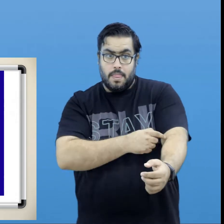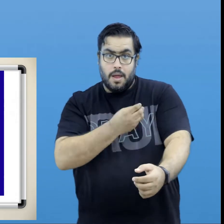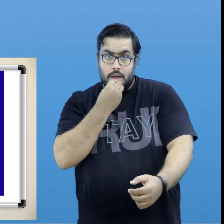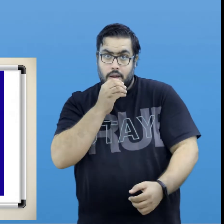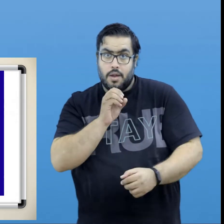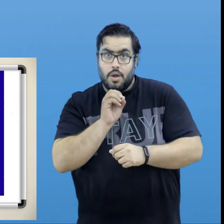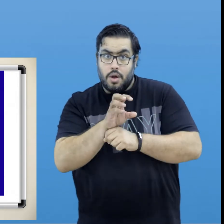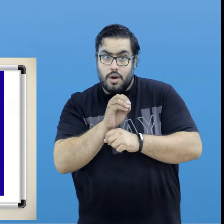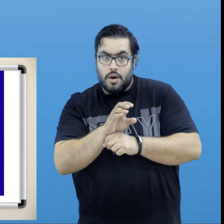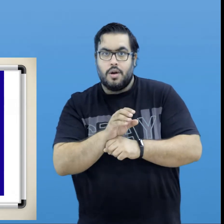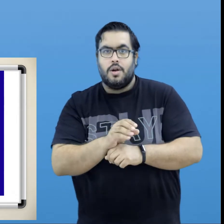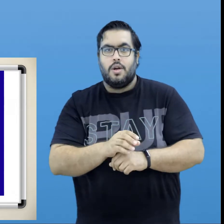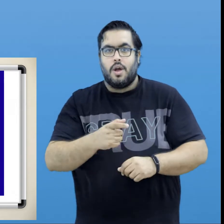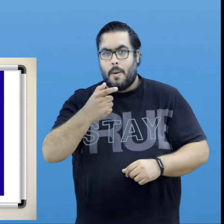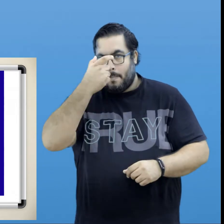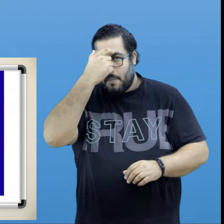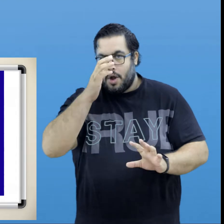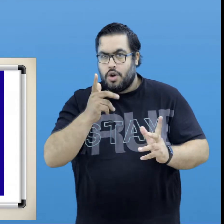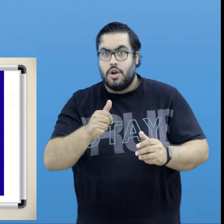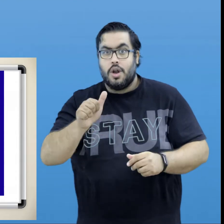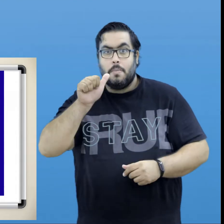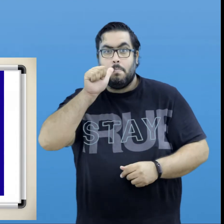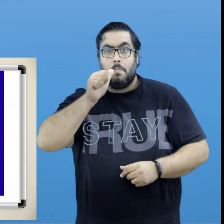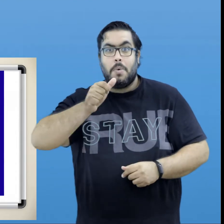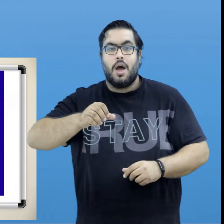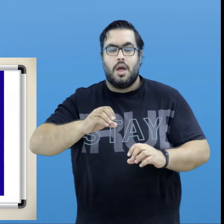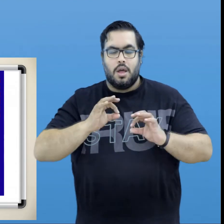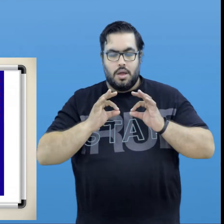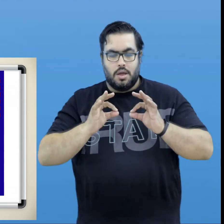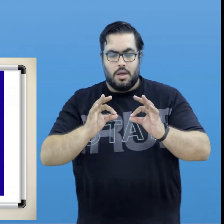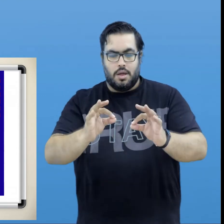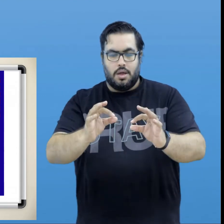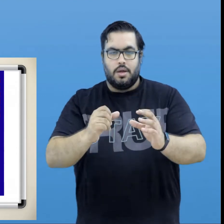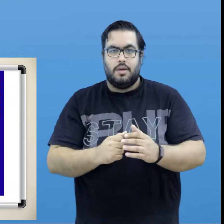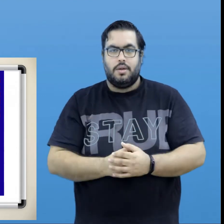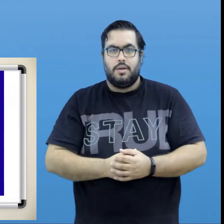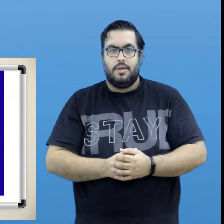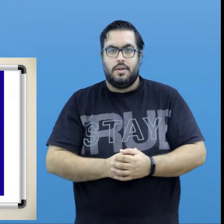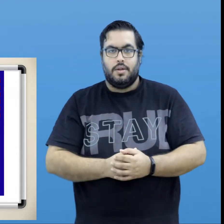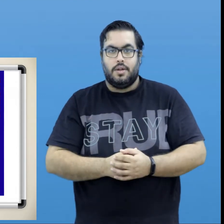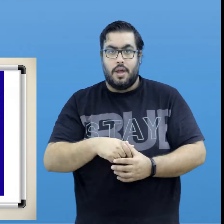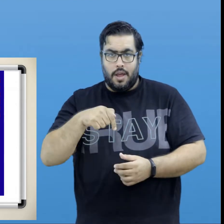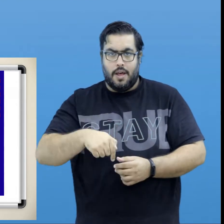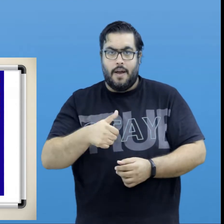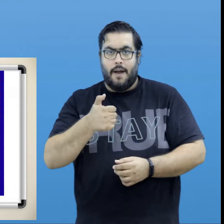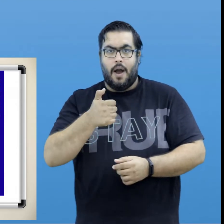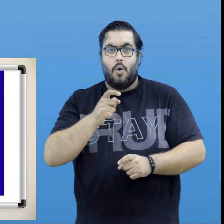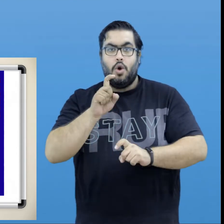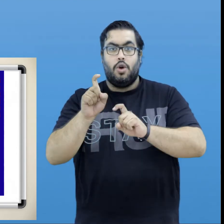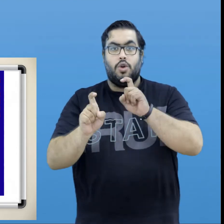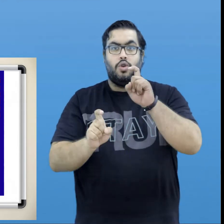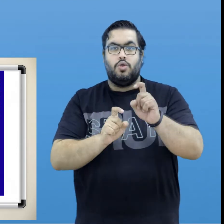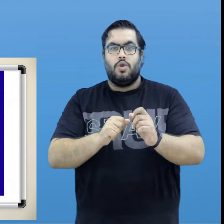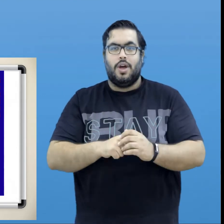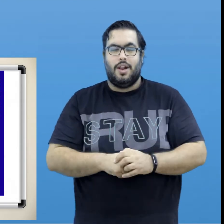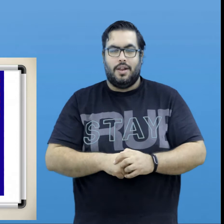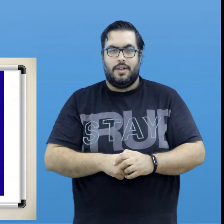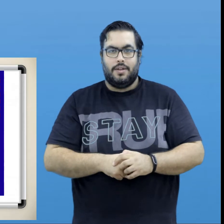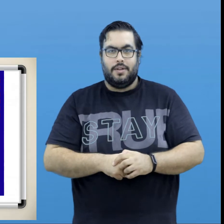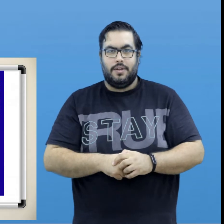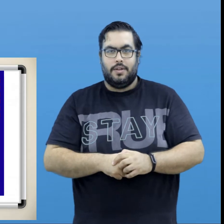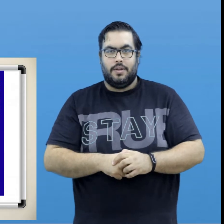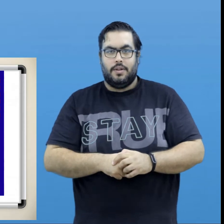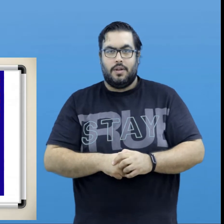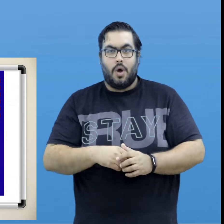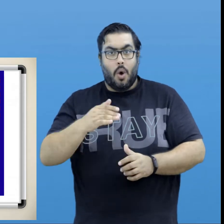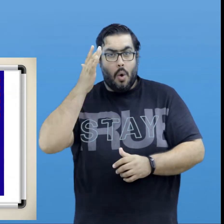their patients to drink water regularly. This is our first set book question for this episode. What